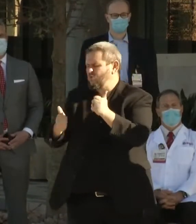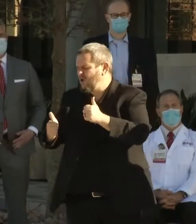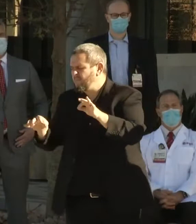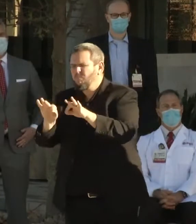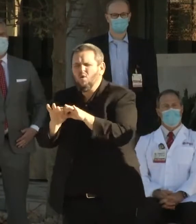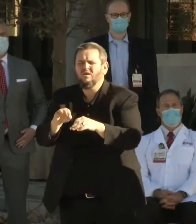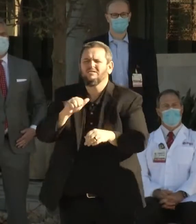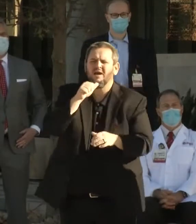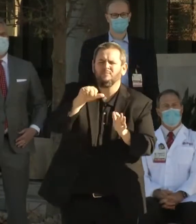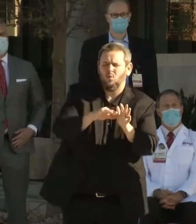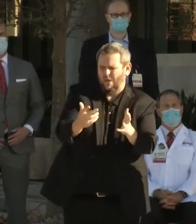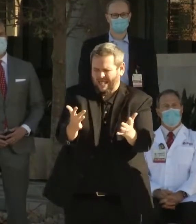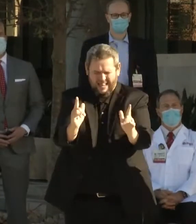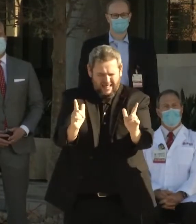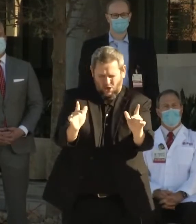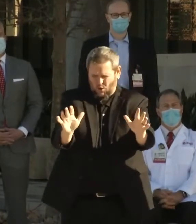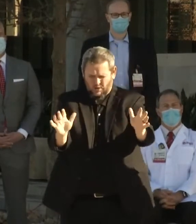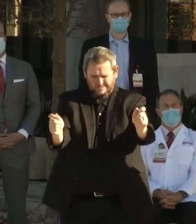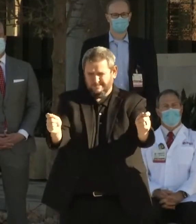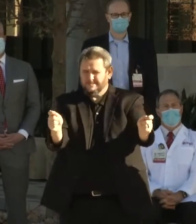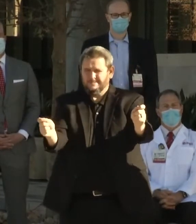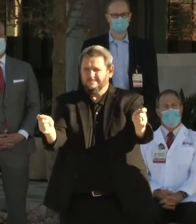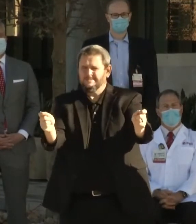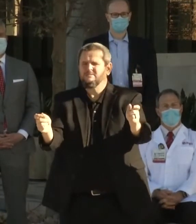pandemic response and which ones can wait.